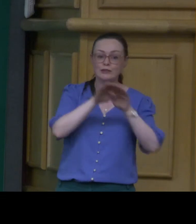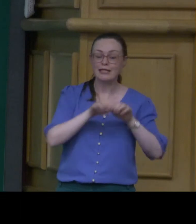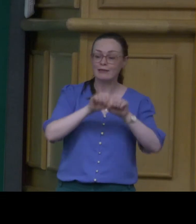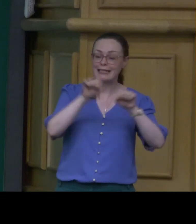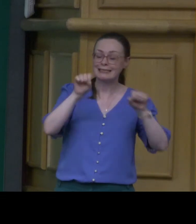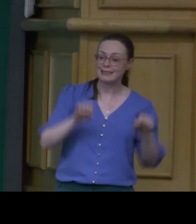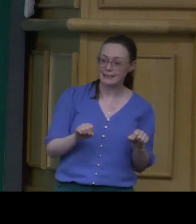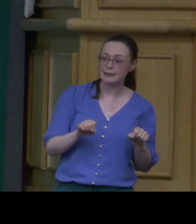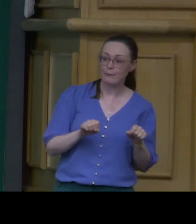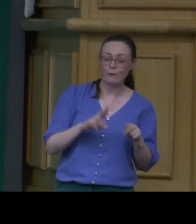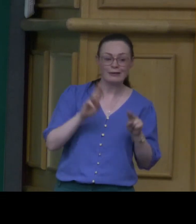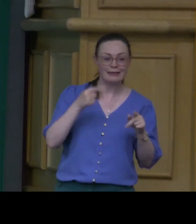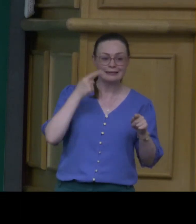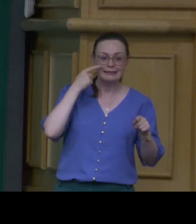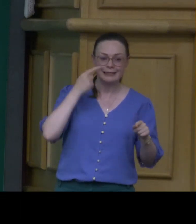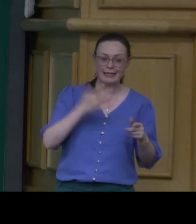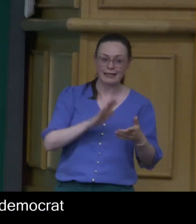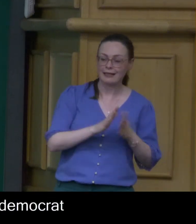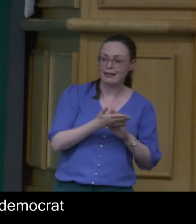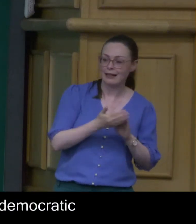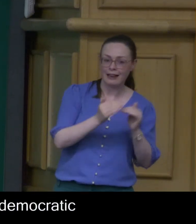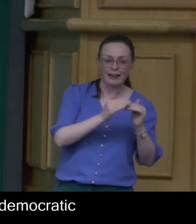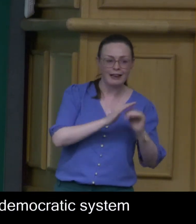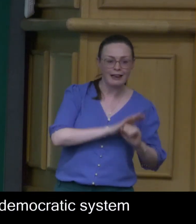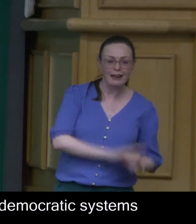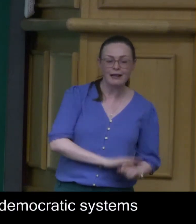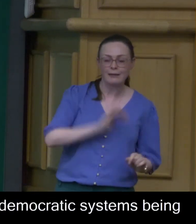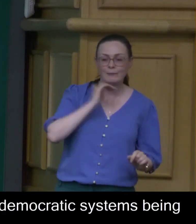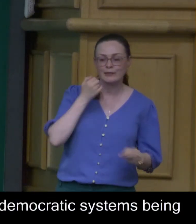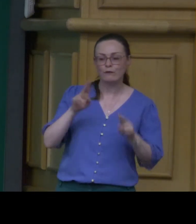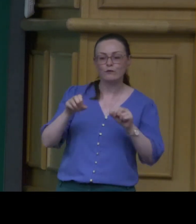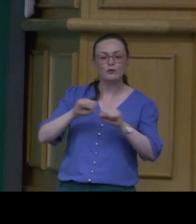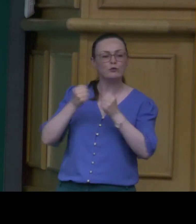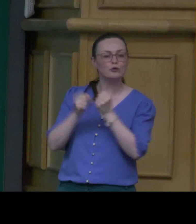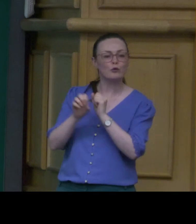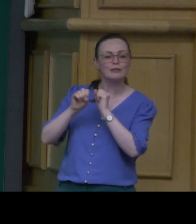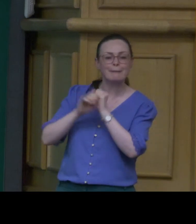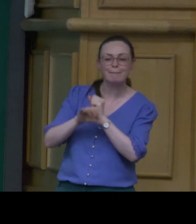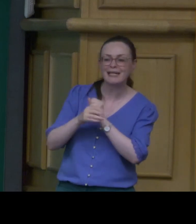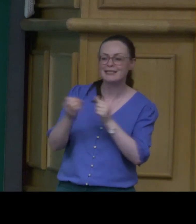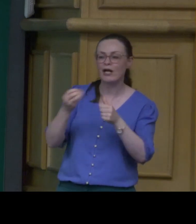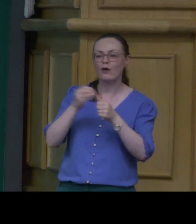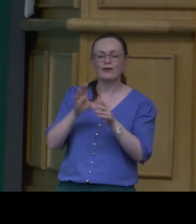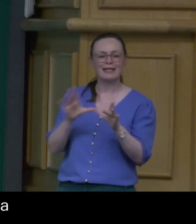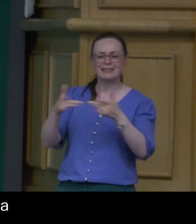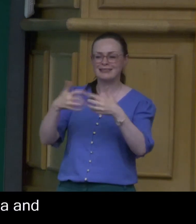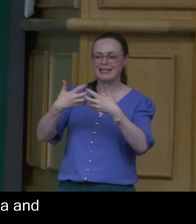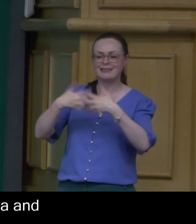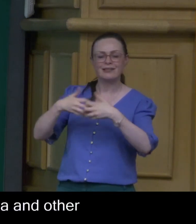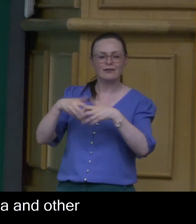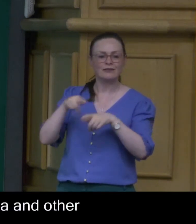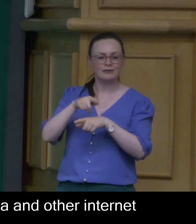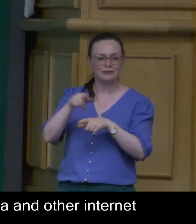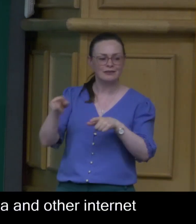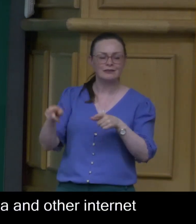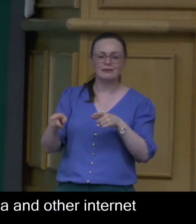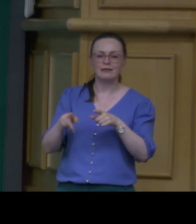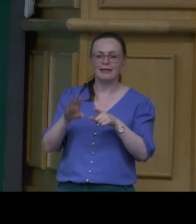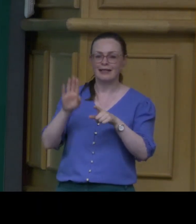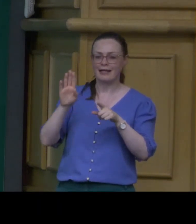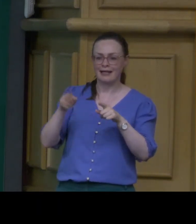systems, being undermined by the use of the new social media and other internet technologies